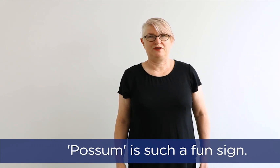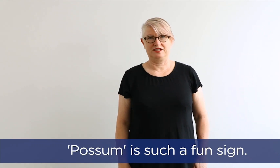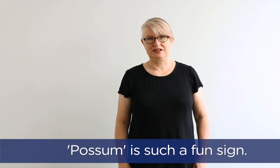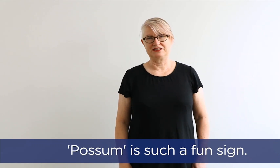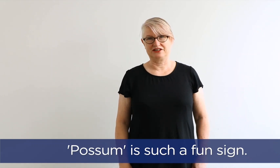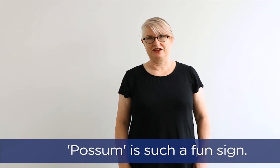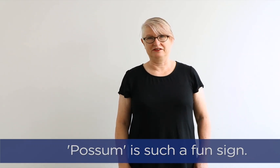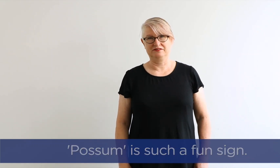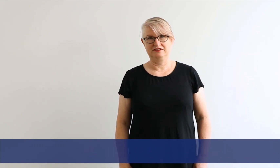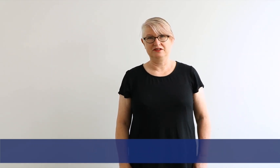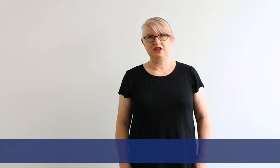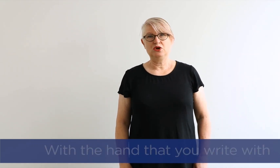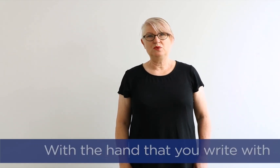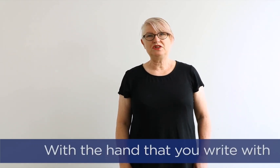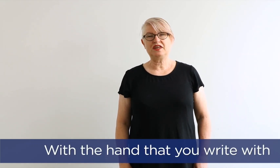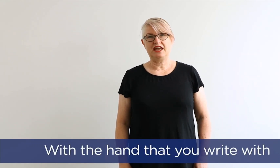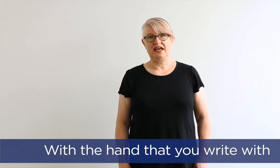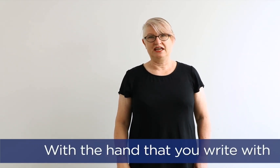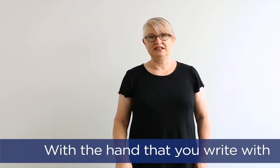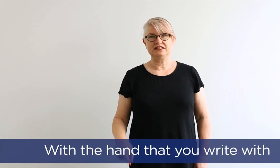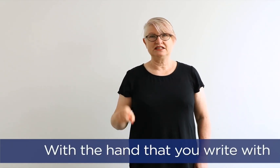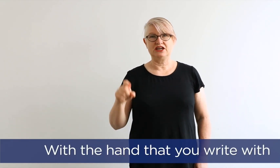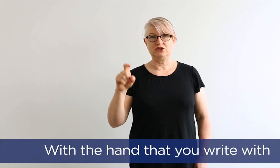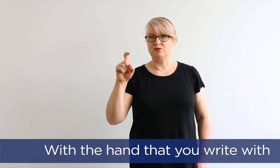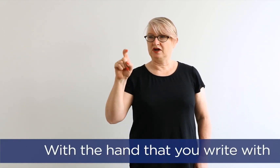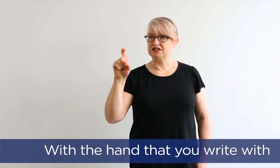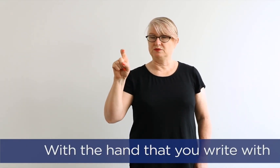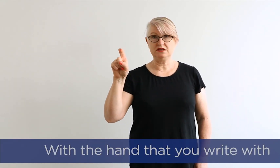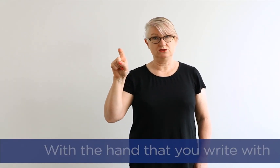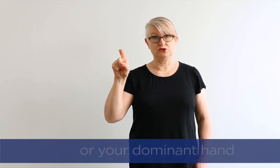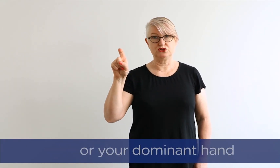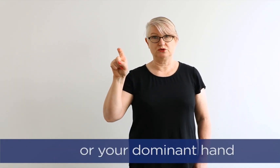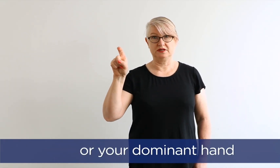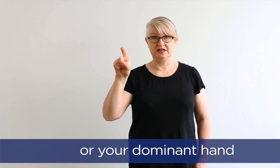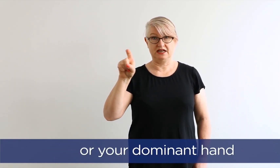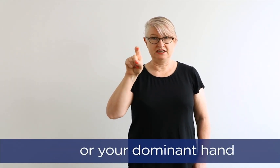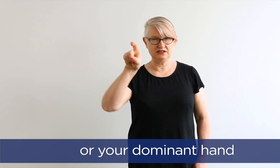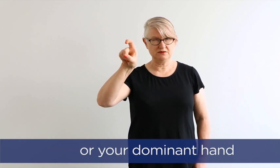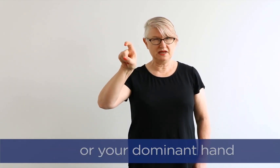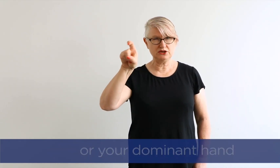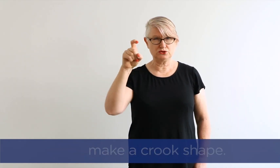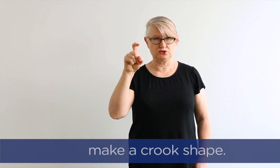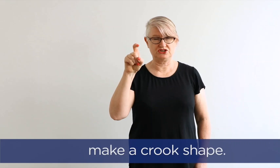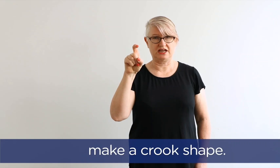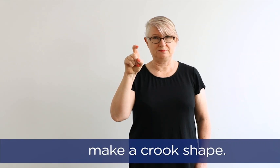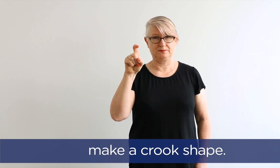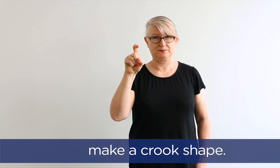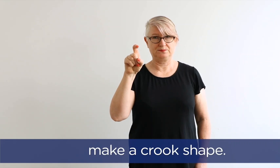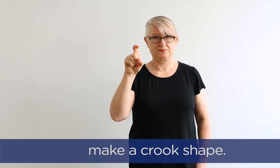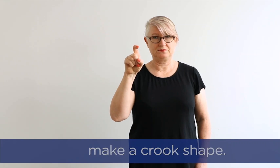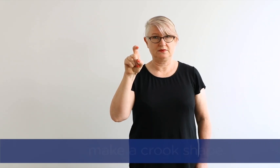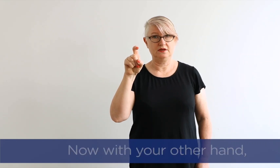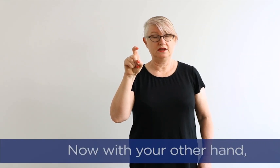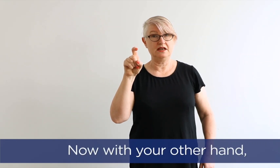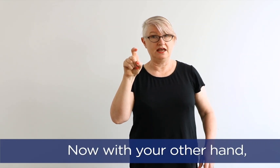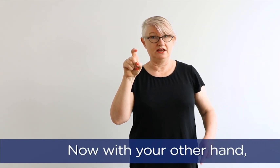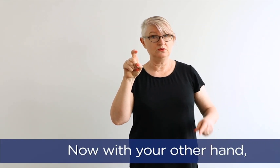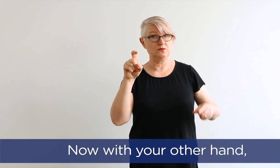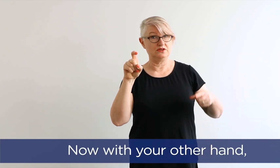fun sign. With the hand that you write with, or your dominant hand, make a crook shape. Now, with your